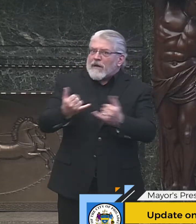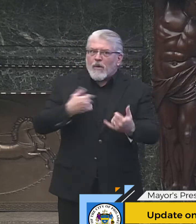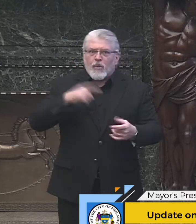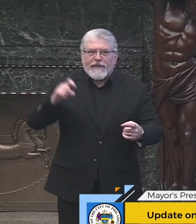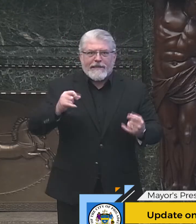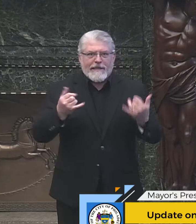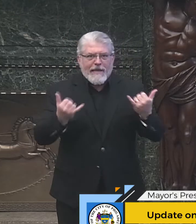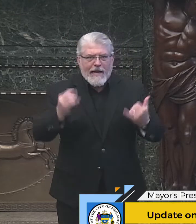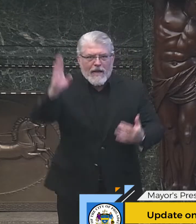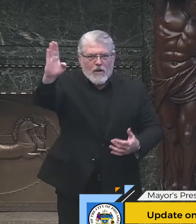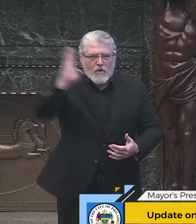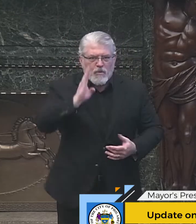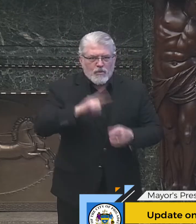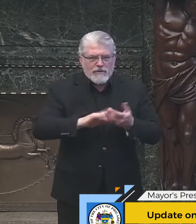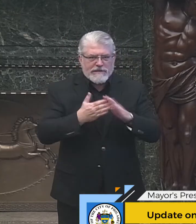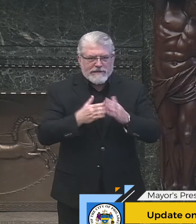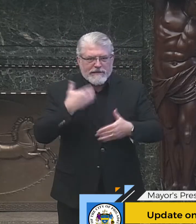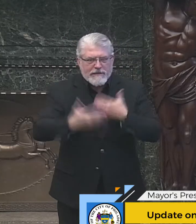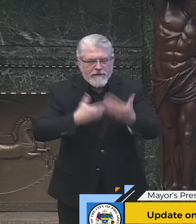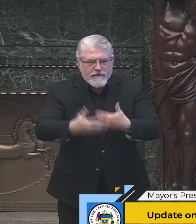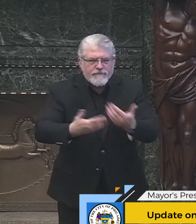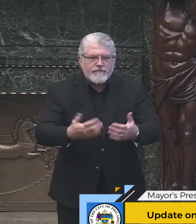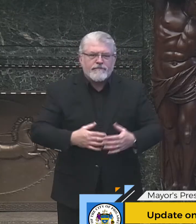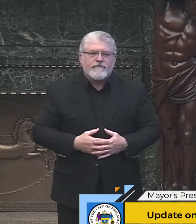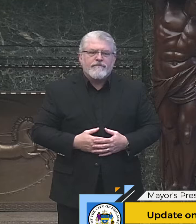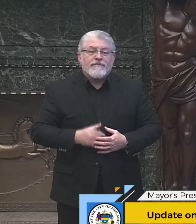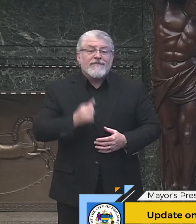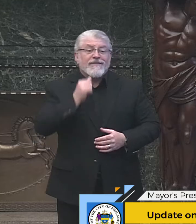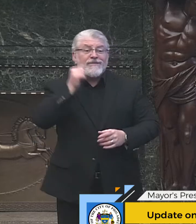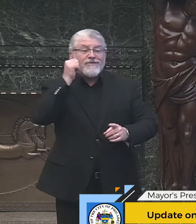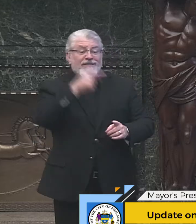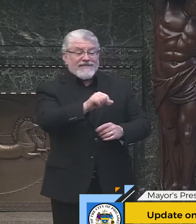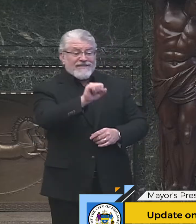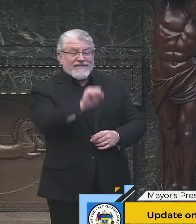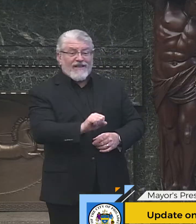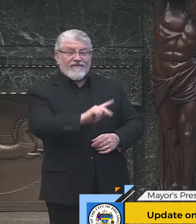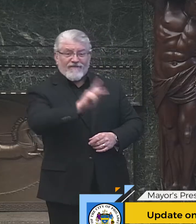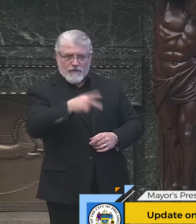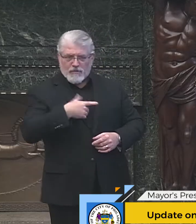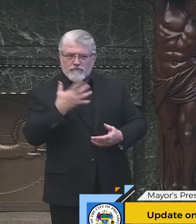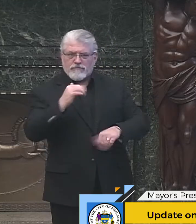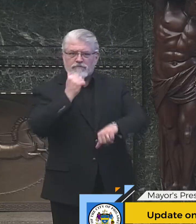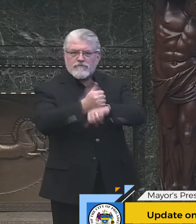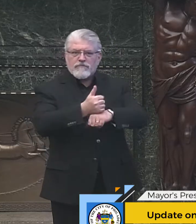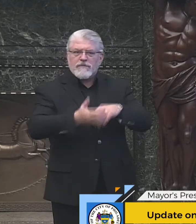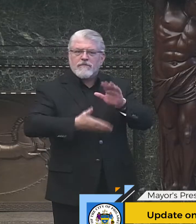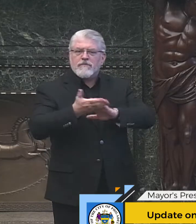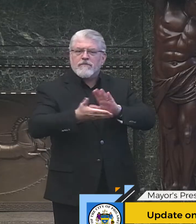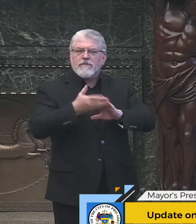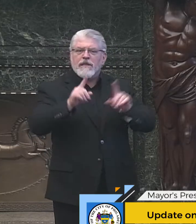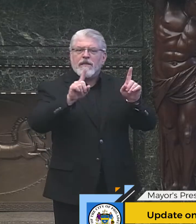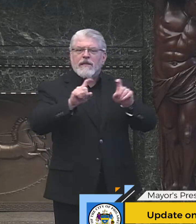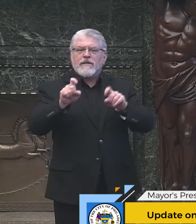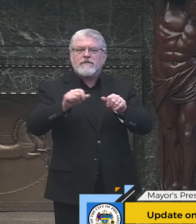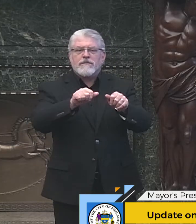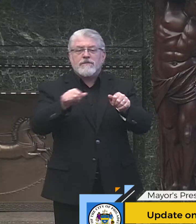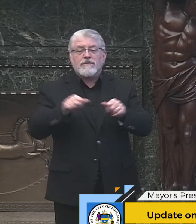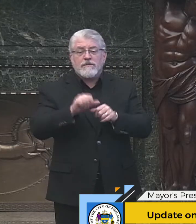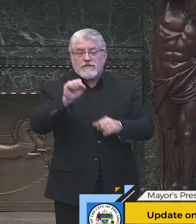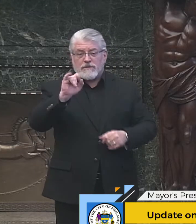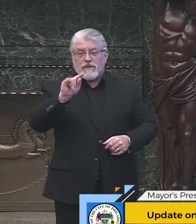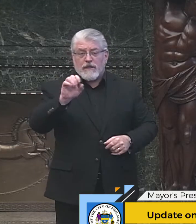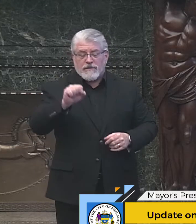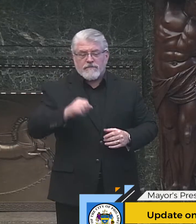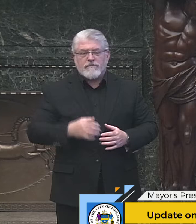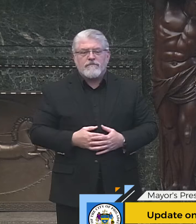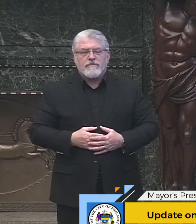South Philadelphia. Dr. Farley will have an update on how that is going, but he has made clear to me that supplies are short, which